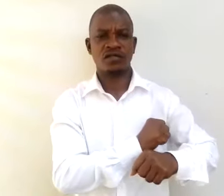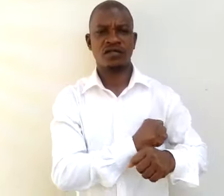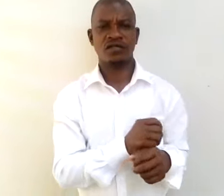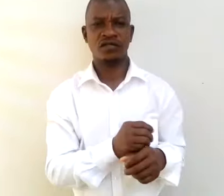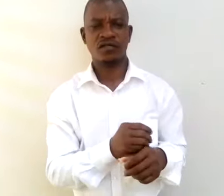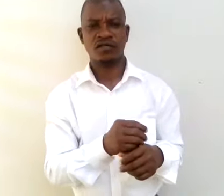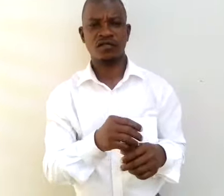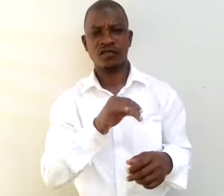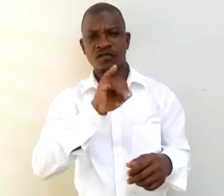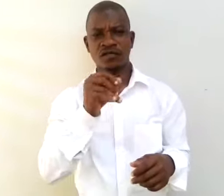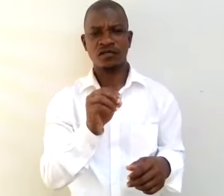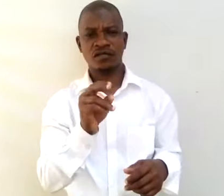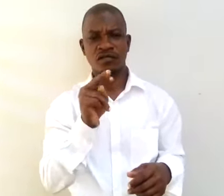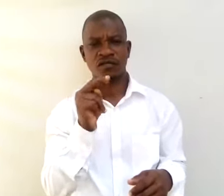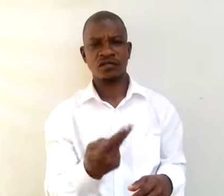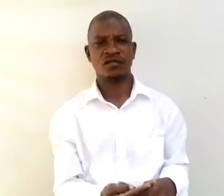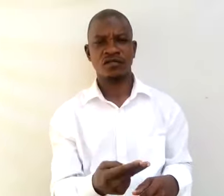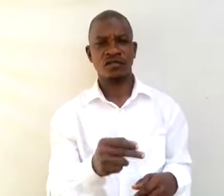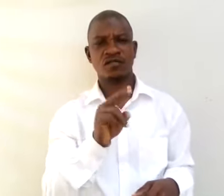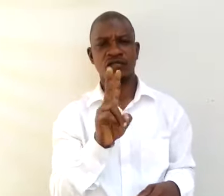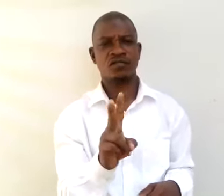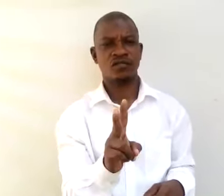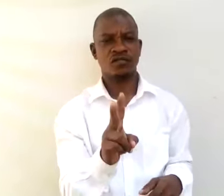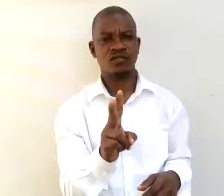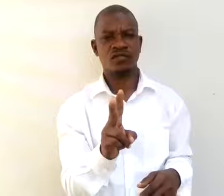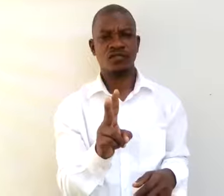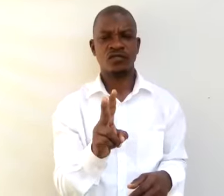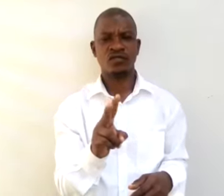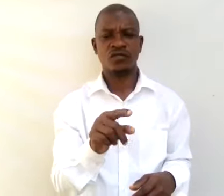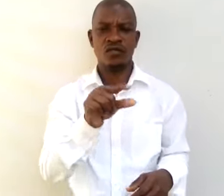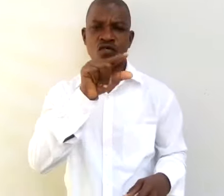John. 2. Quality.